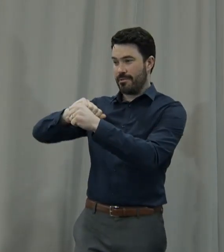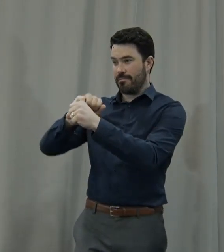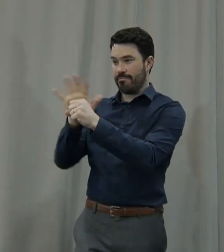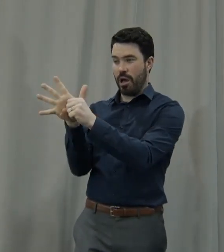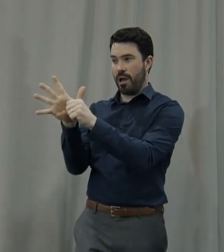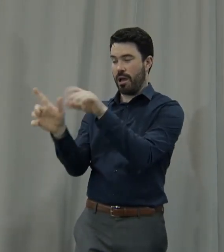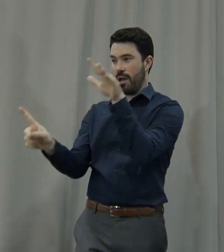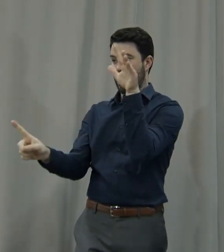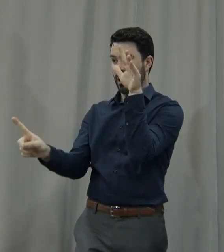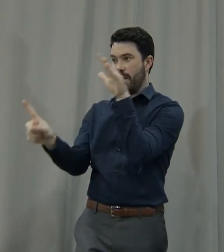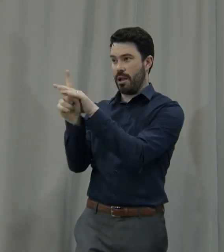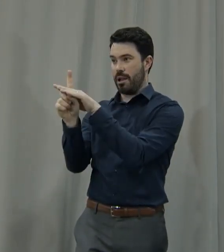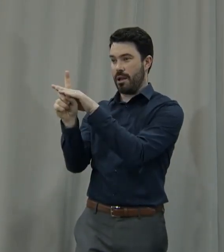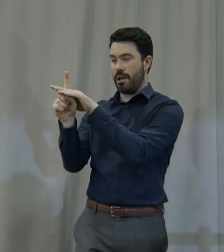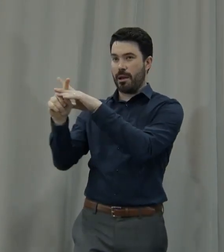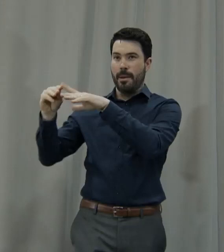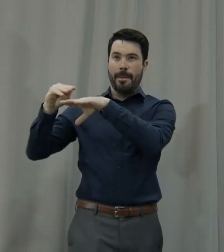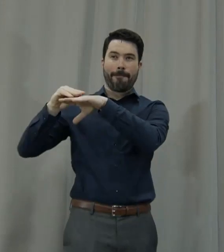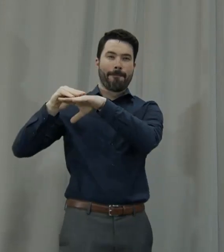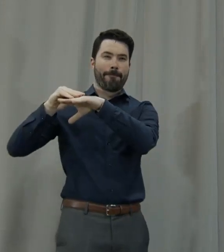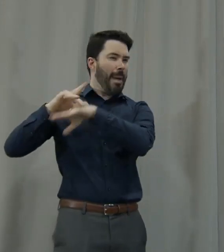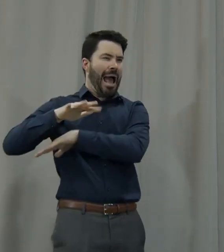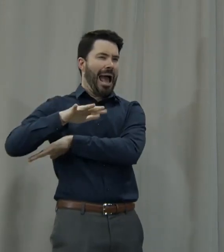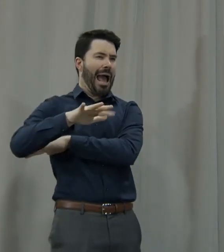hit Michigan.